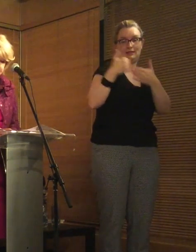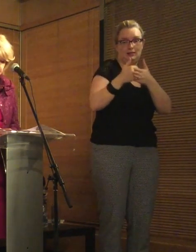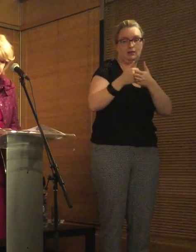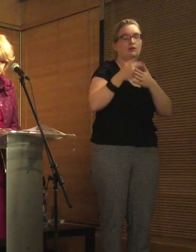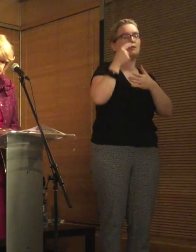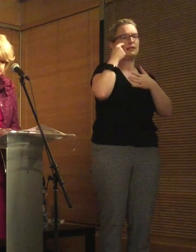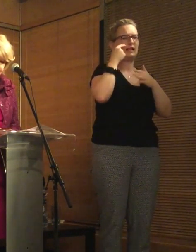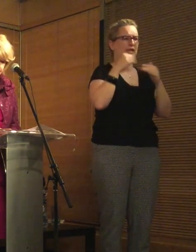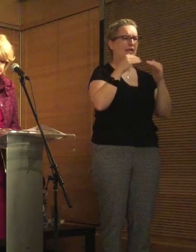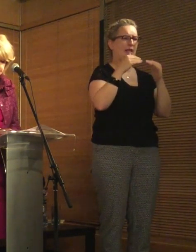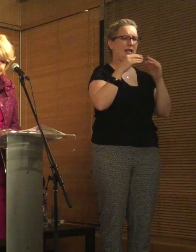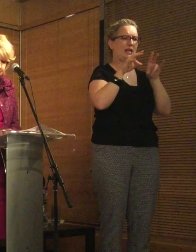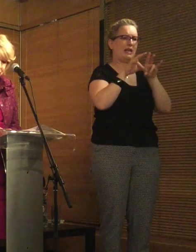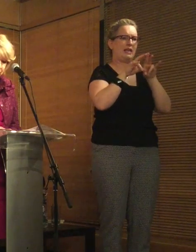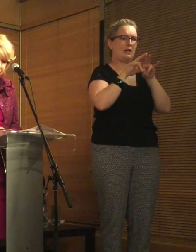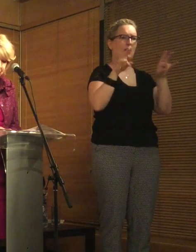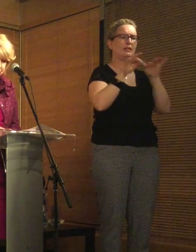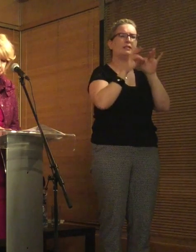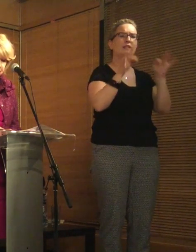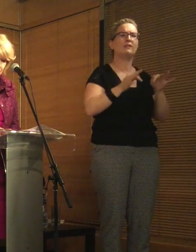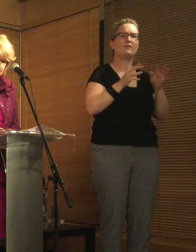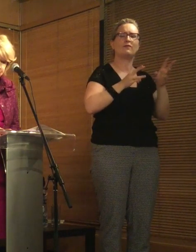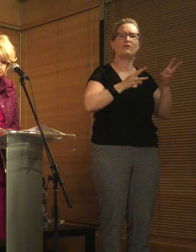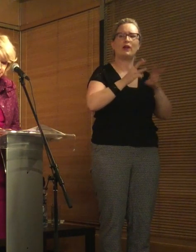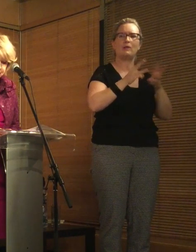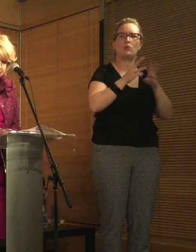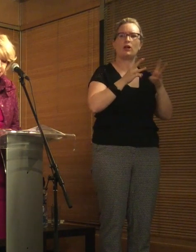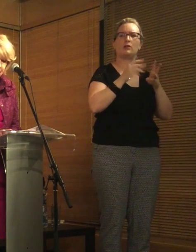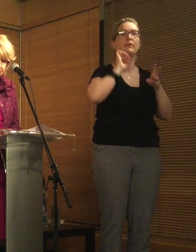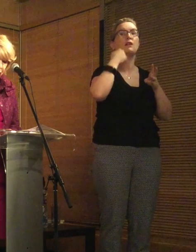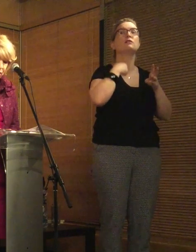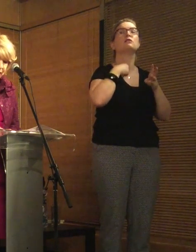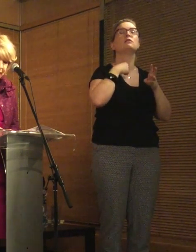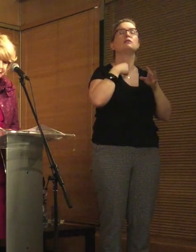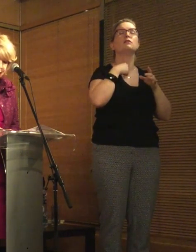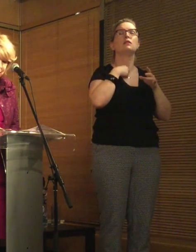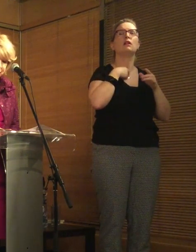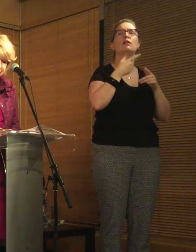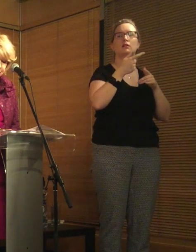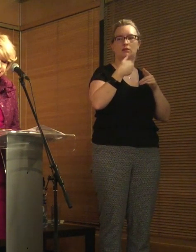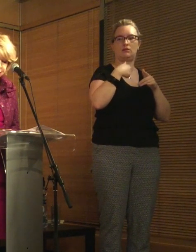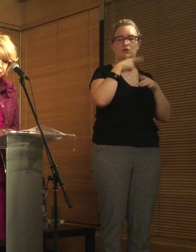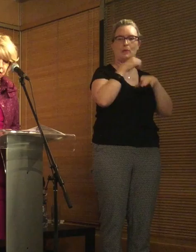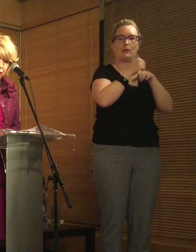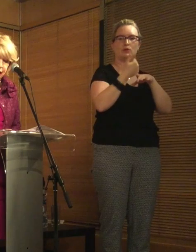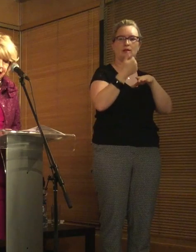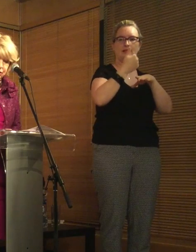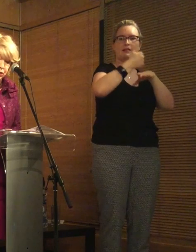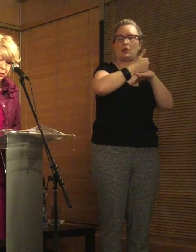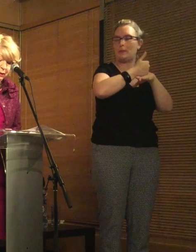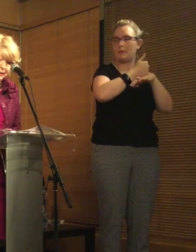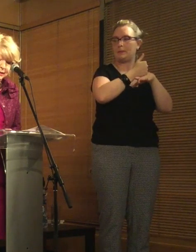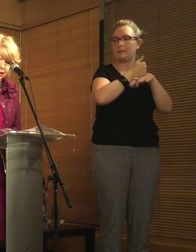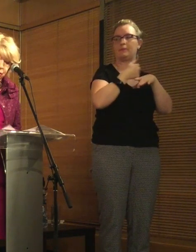the state itself being dismantled with the abolition of the Equality Authority, and the long delay in establishing its successor, the